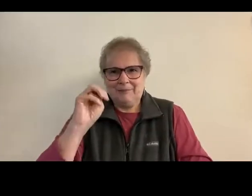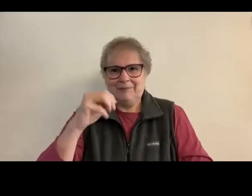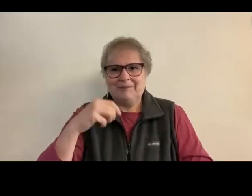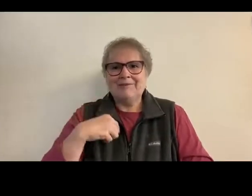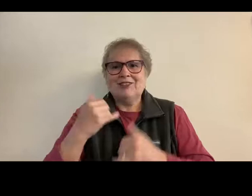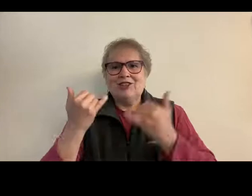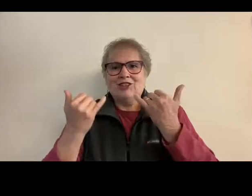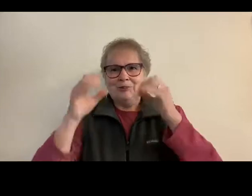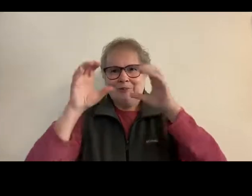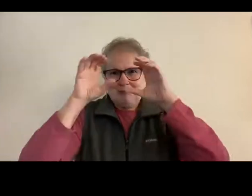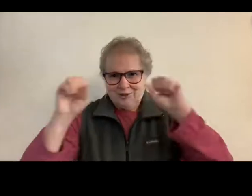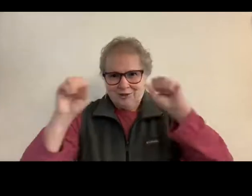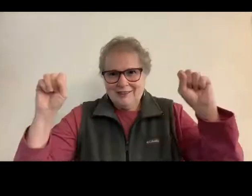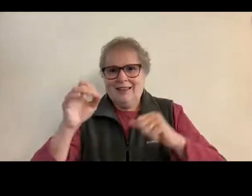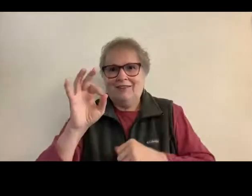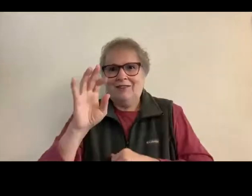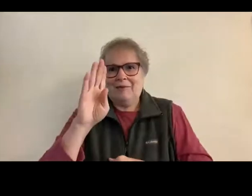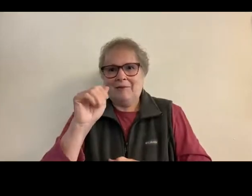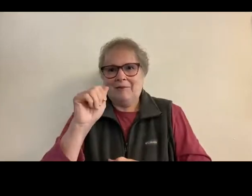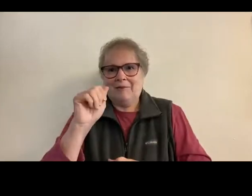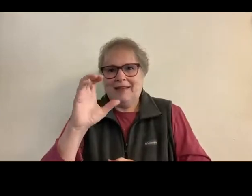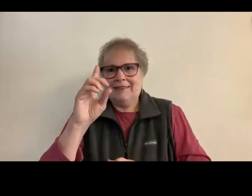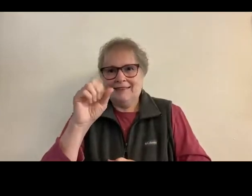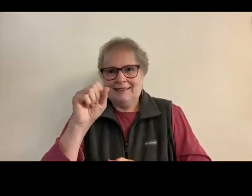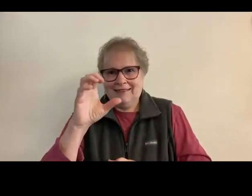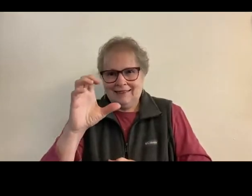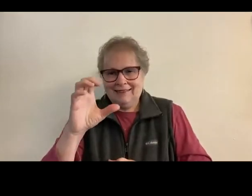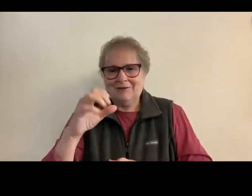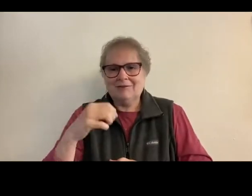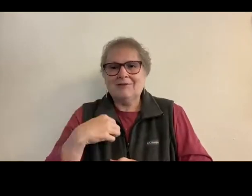Hello, I'm CM. I am the president of